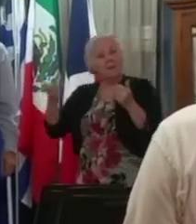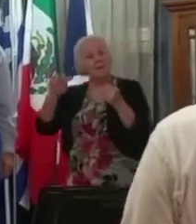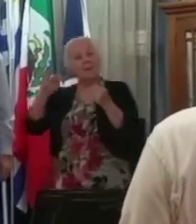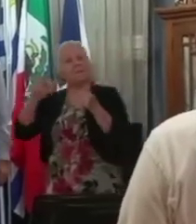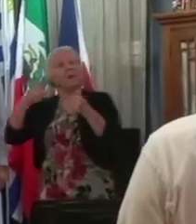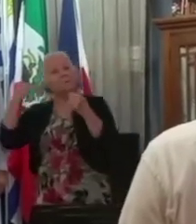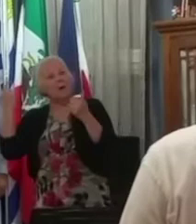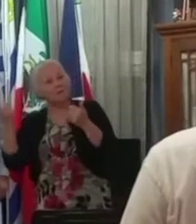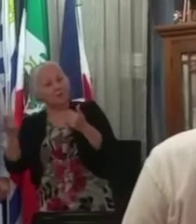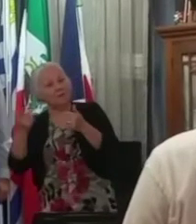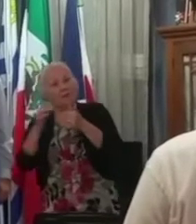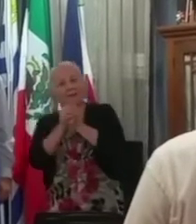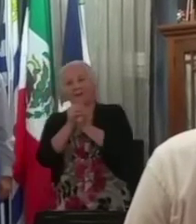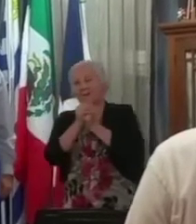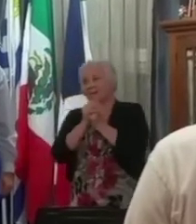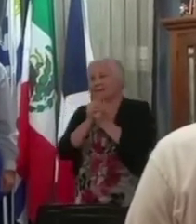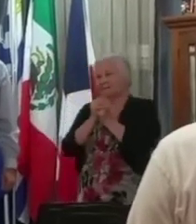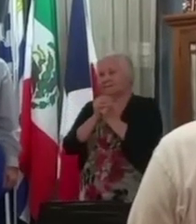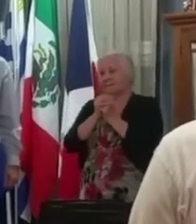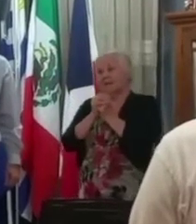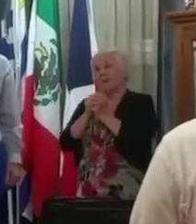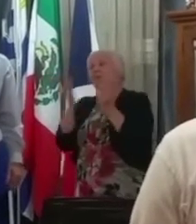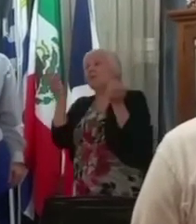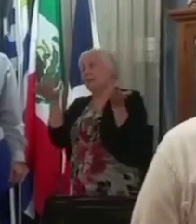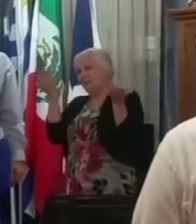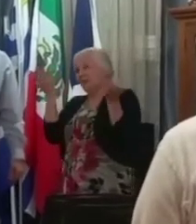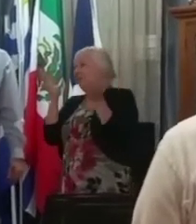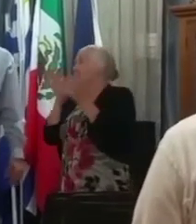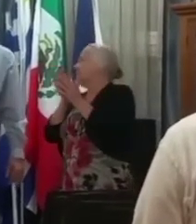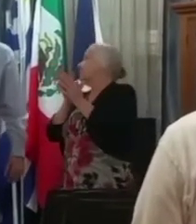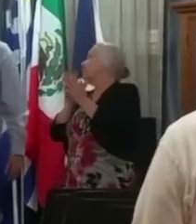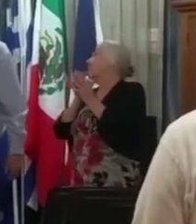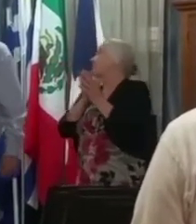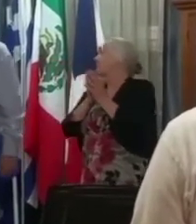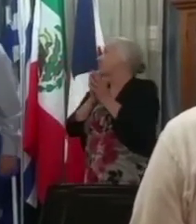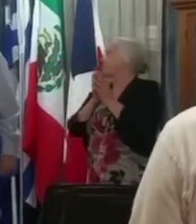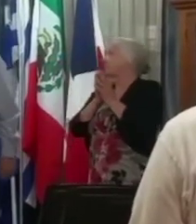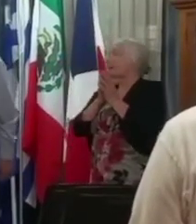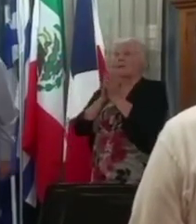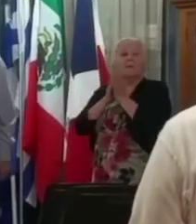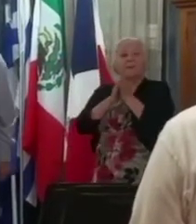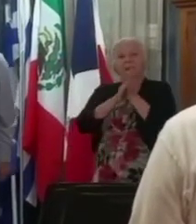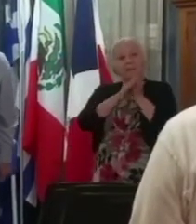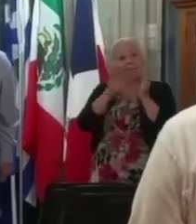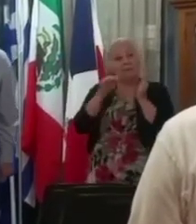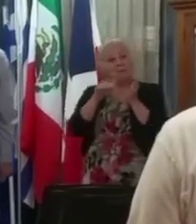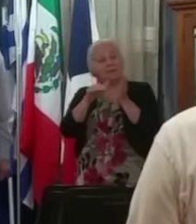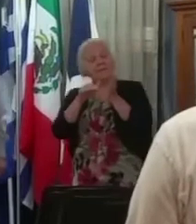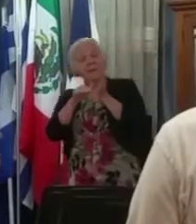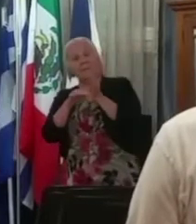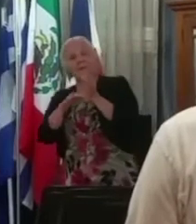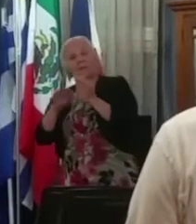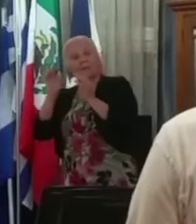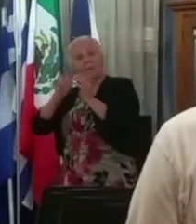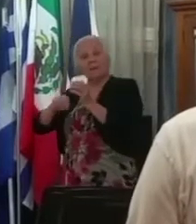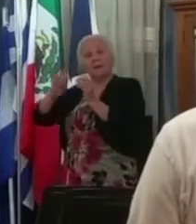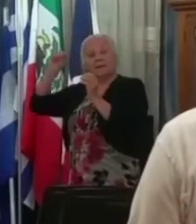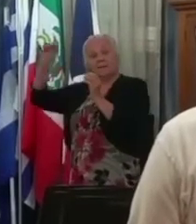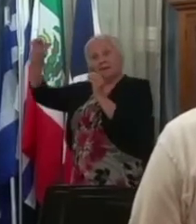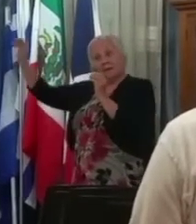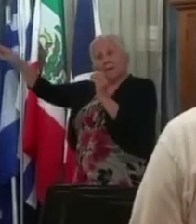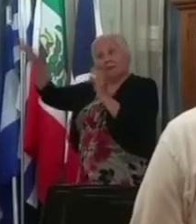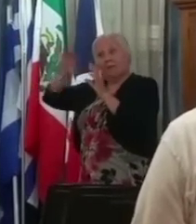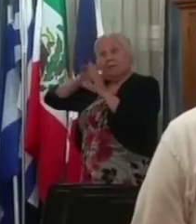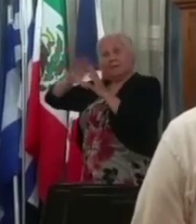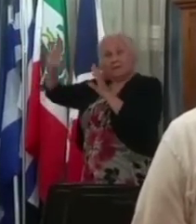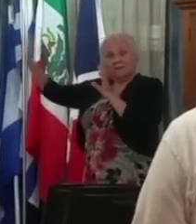system. El mismo himno volvió otra vez. And let me clarify, the sound man did not know anything about this. Y quiero decirle, hermano, que el hombre que